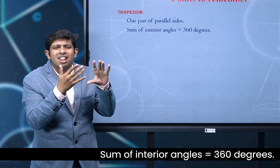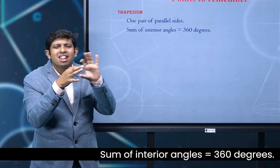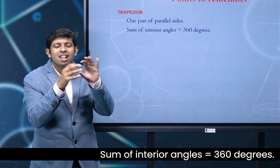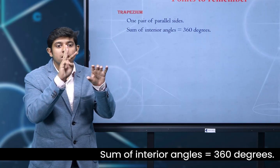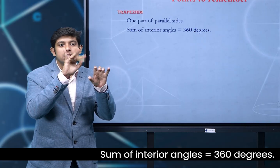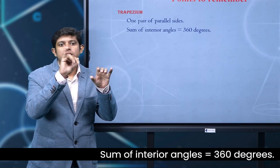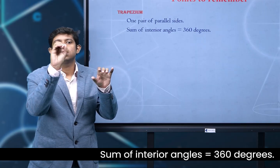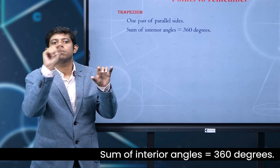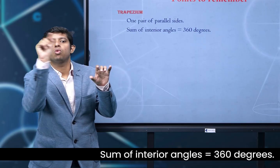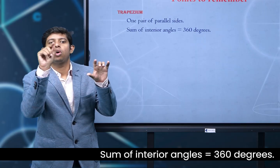degrees.